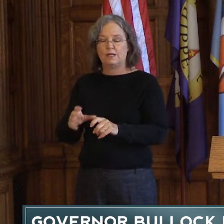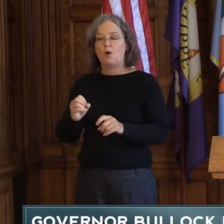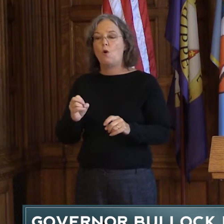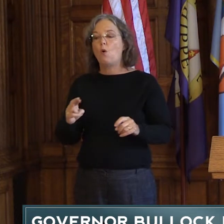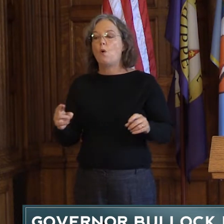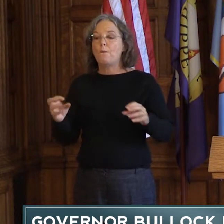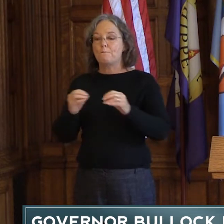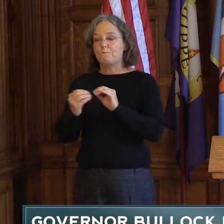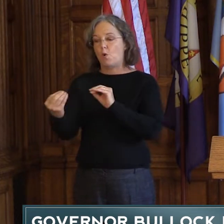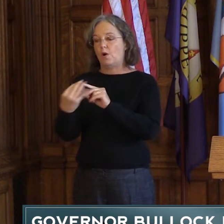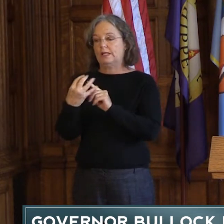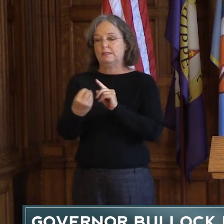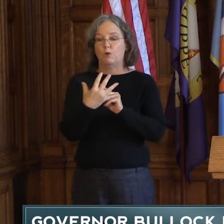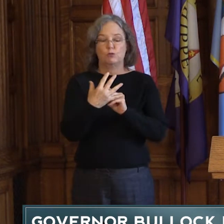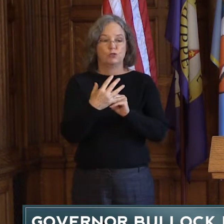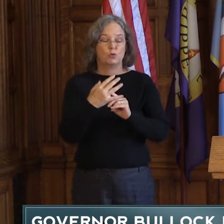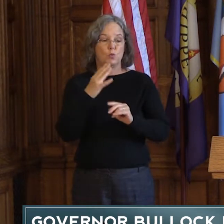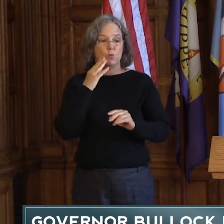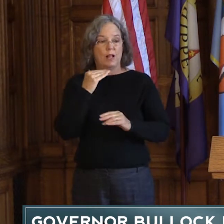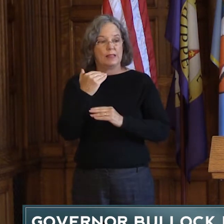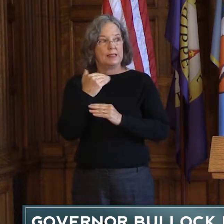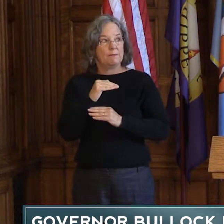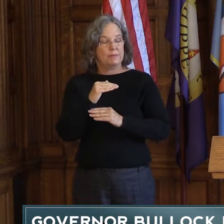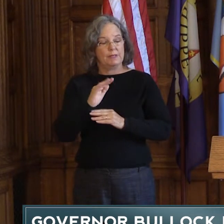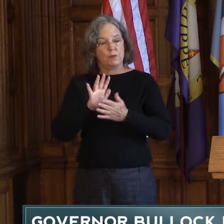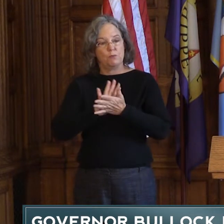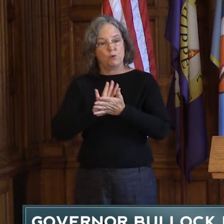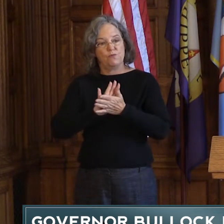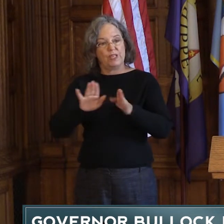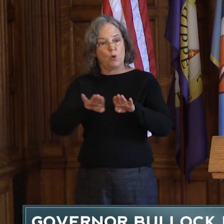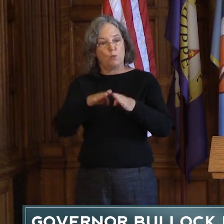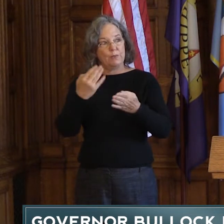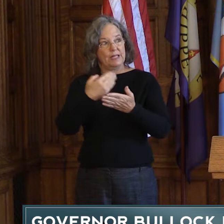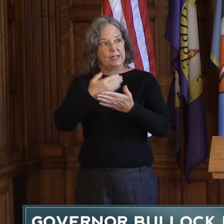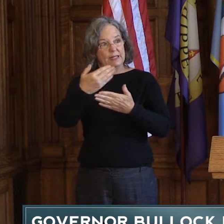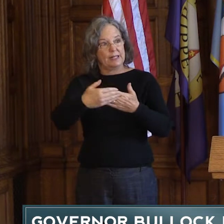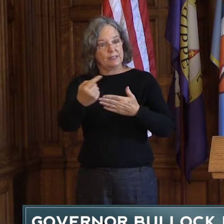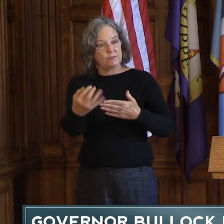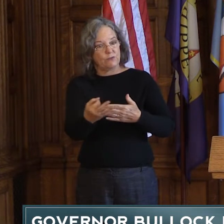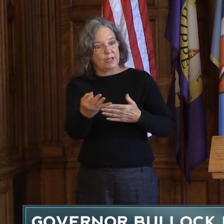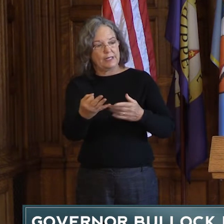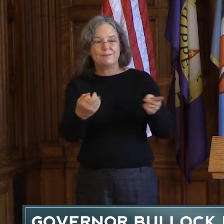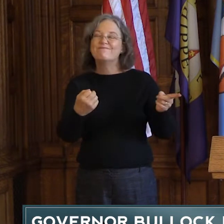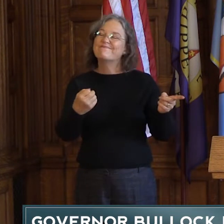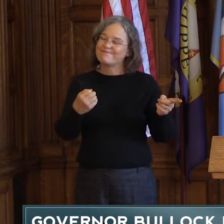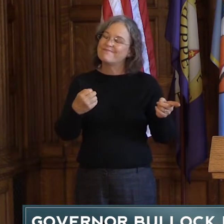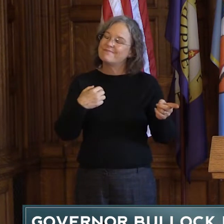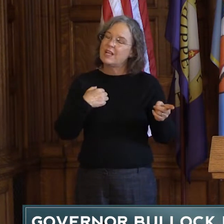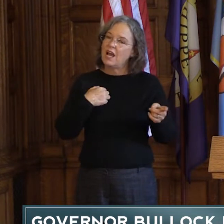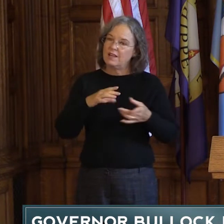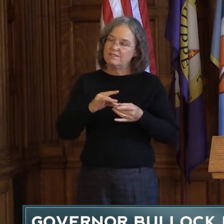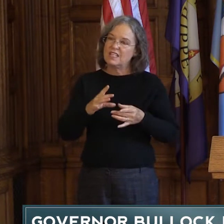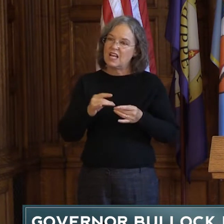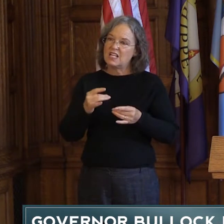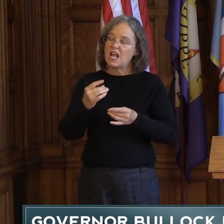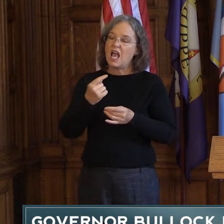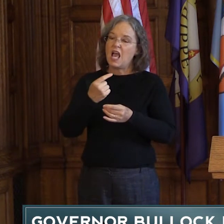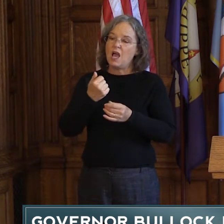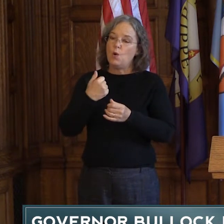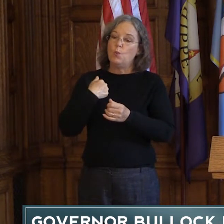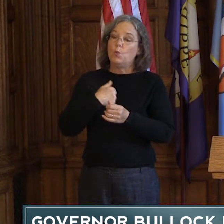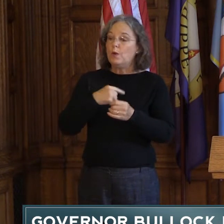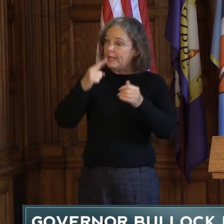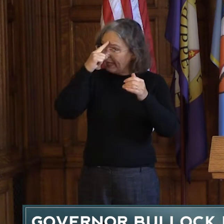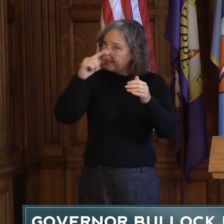be allowed to open next Friday? Well, I think, as I've said at every step of the way, we do expect to see